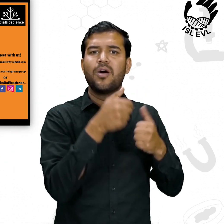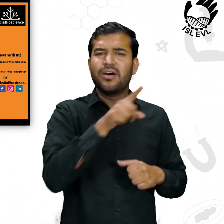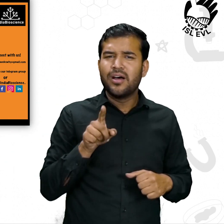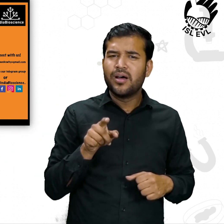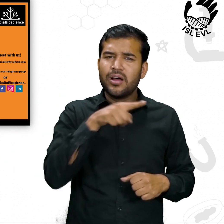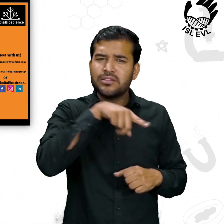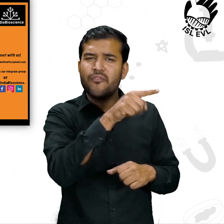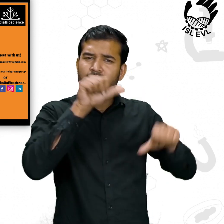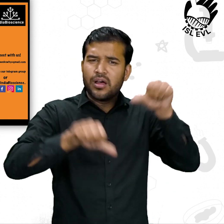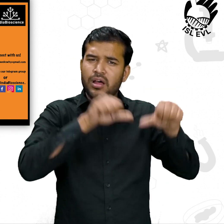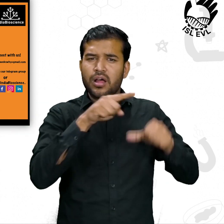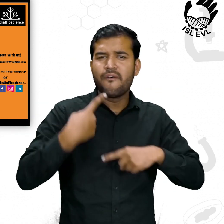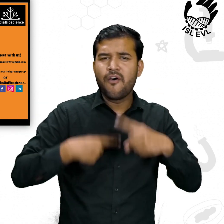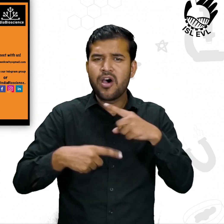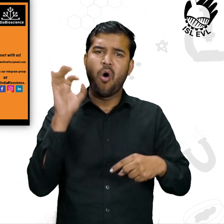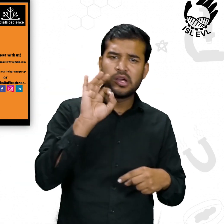life in the field looks like. Like, what do